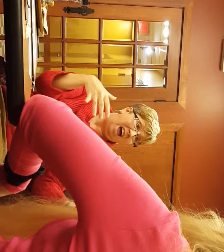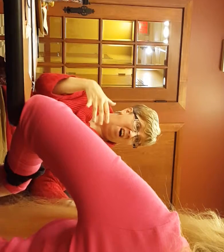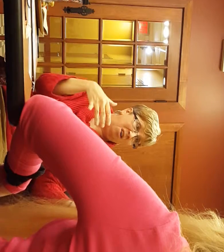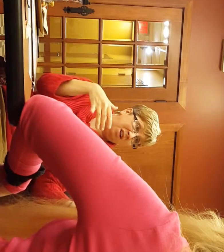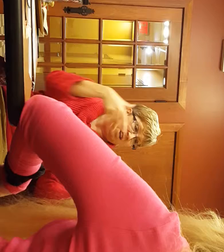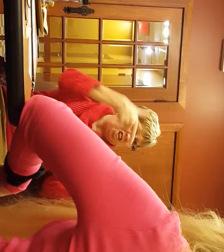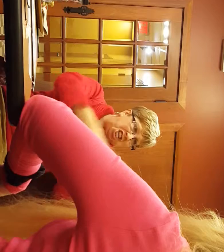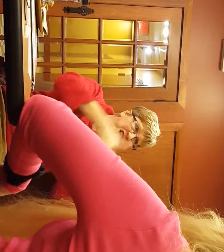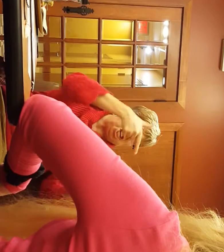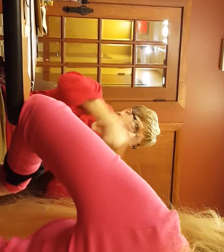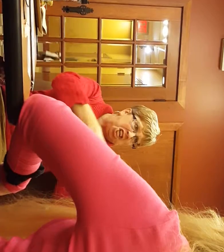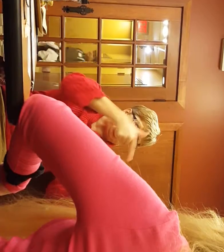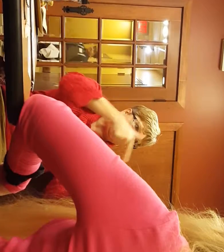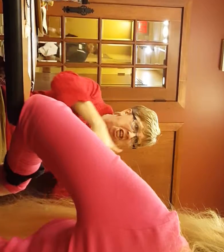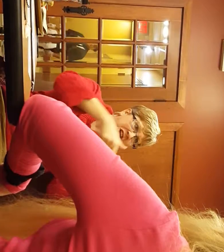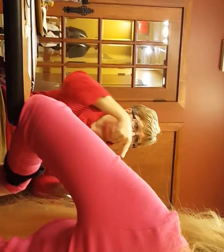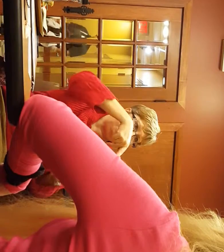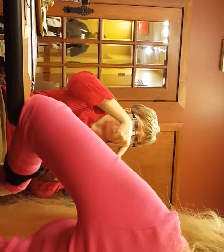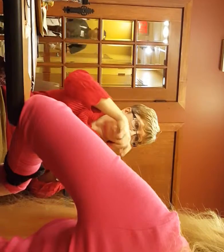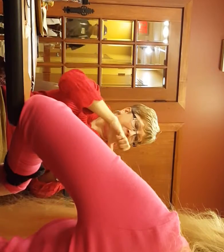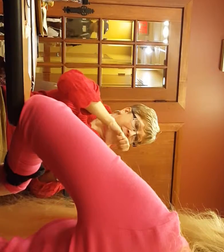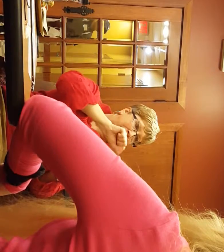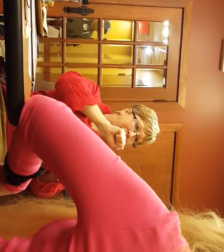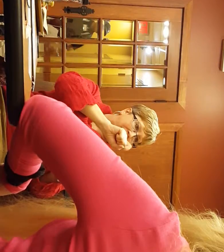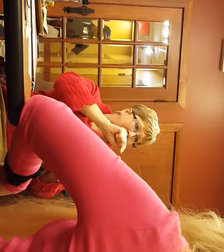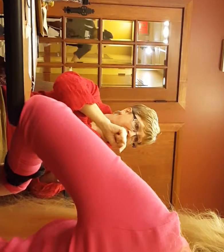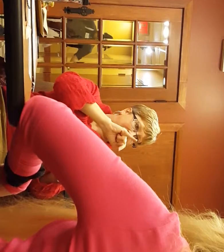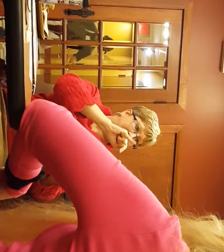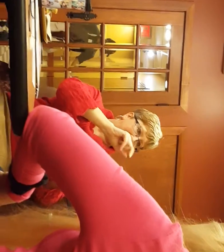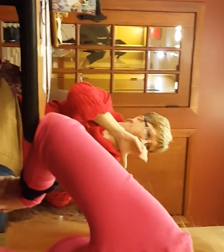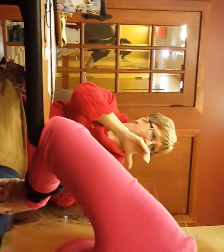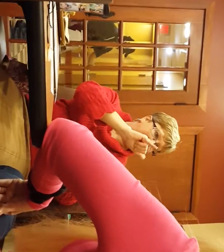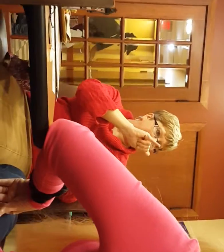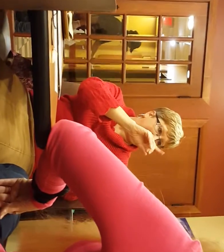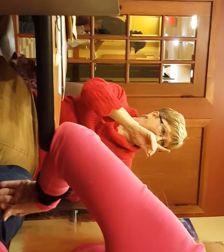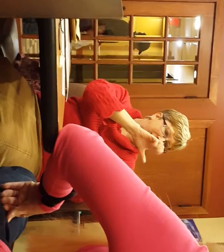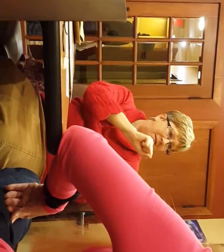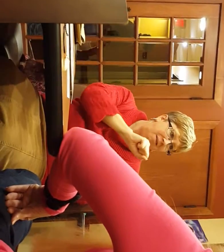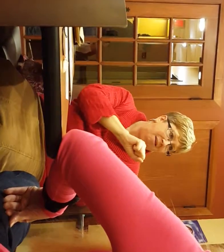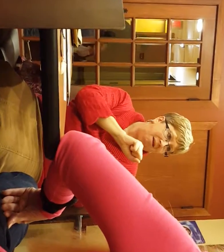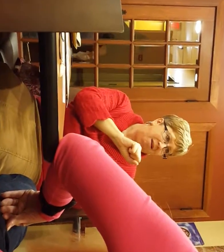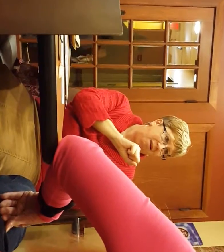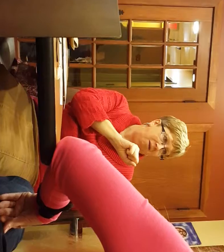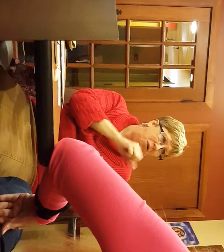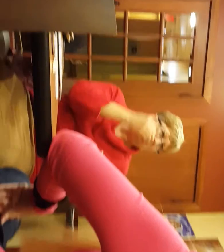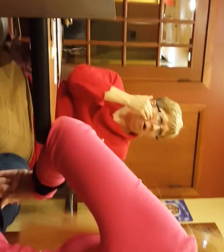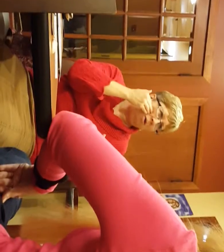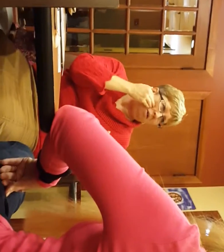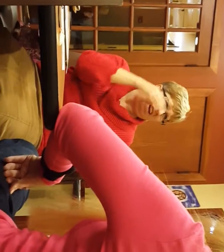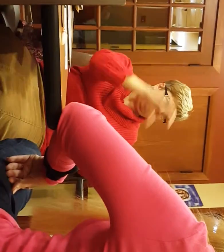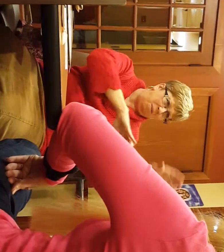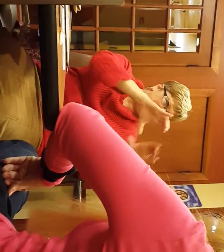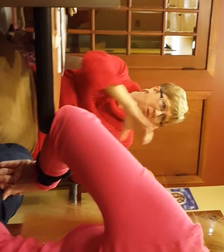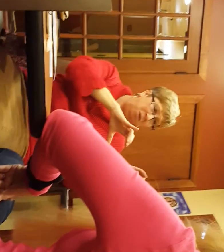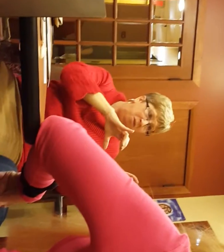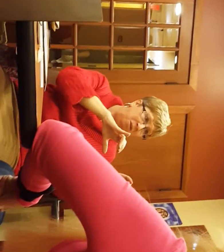pesticides that have been sprayed within the last 50-some years don't break down in the soil after 7 years anymore. They not